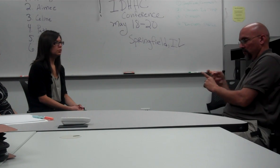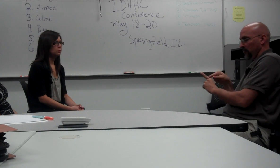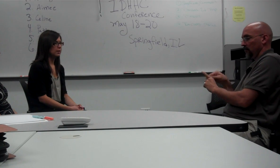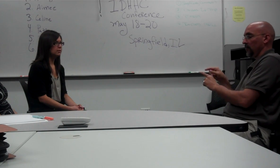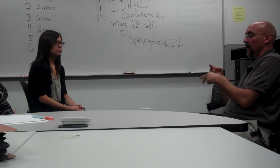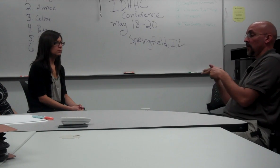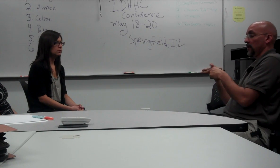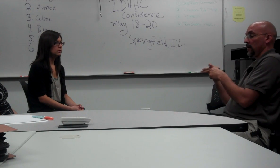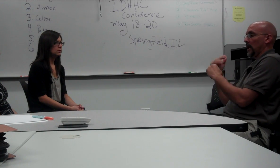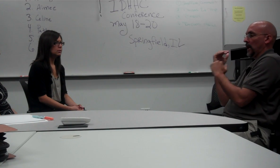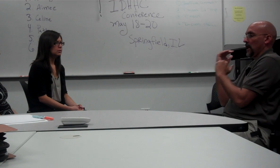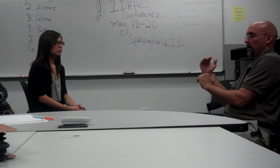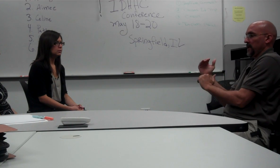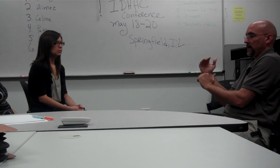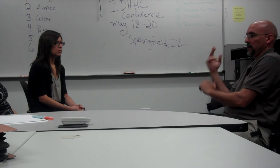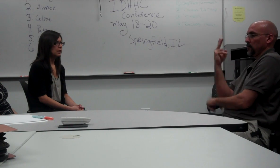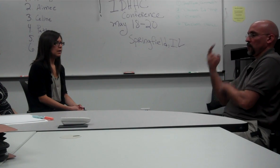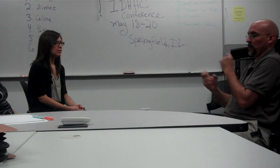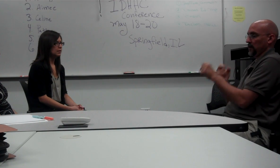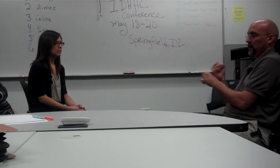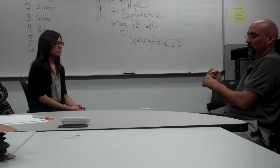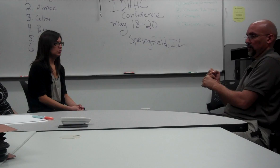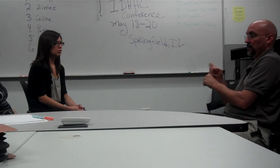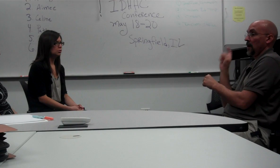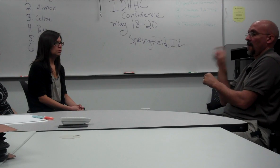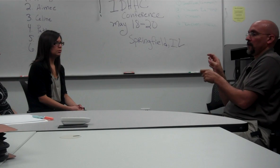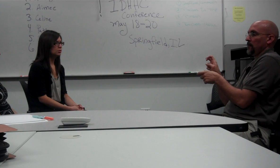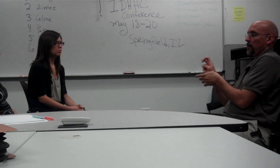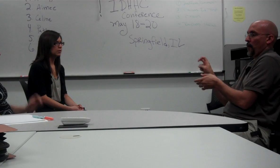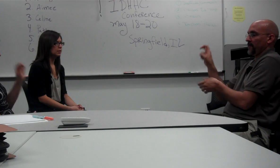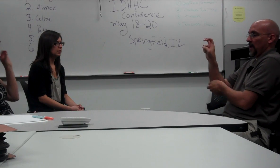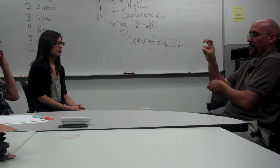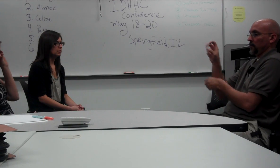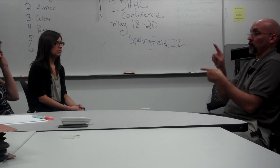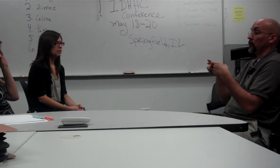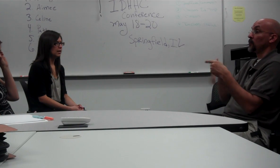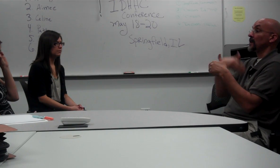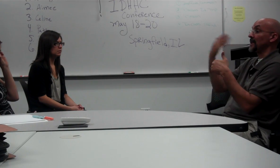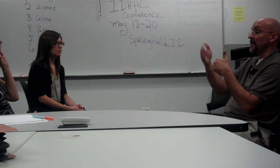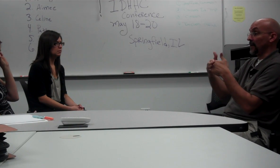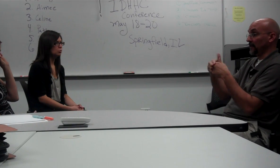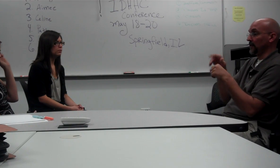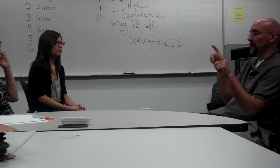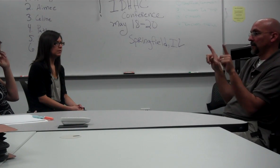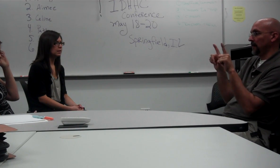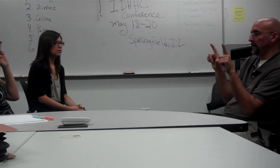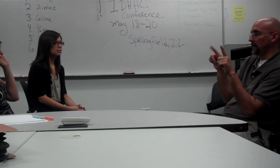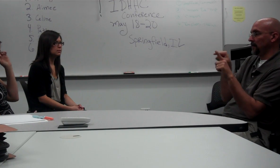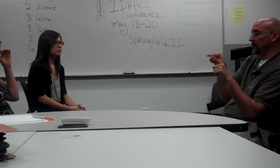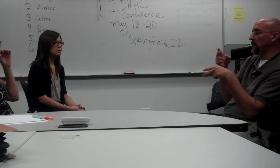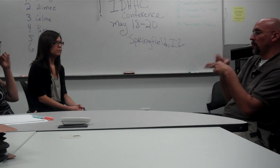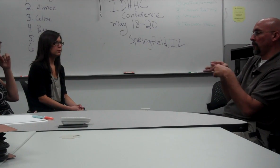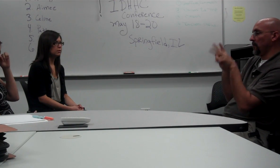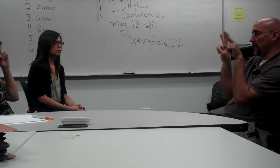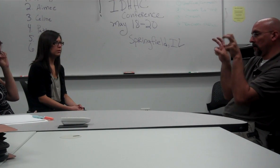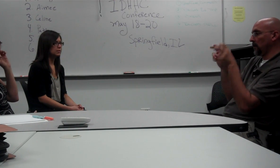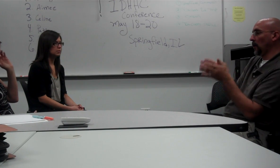There's a red, and that limits to 2 years working. They have to move up again for the new